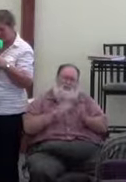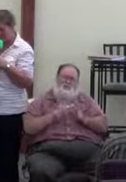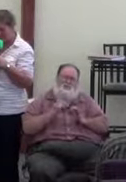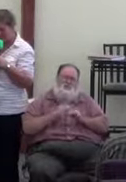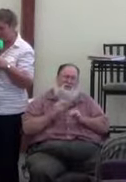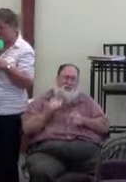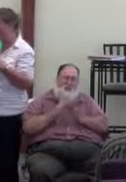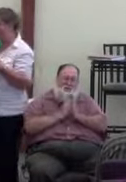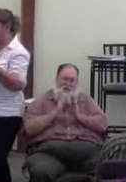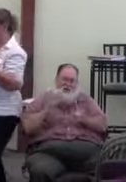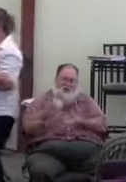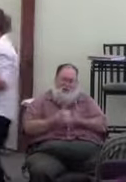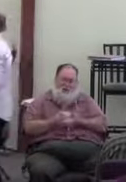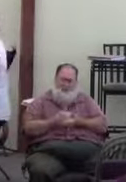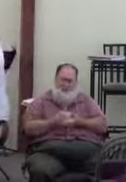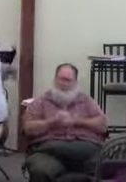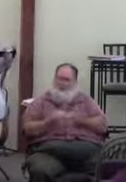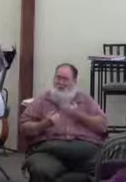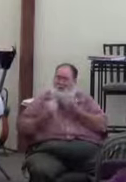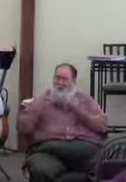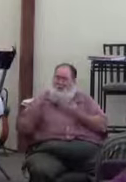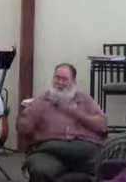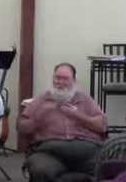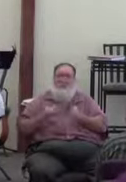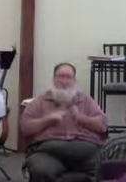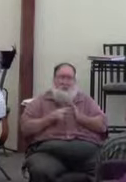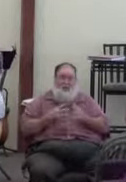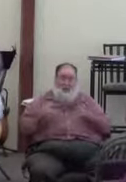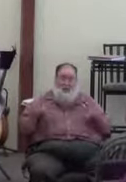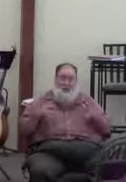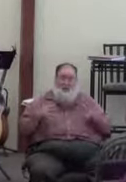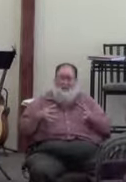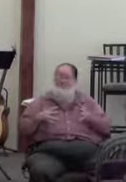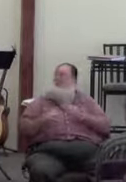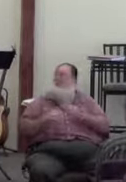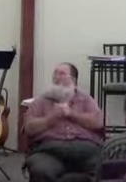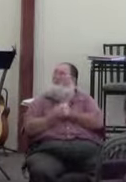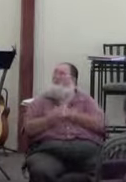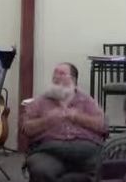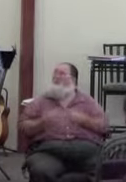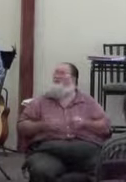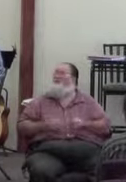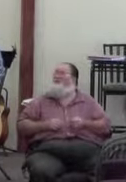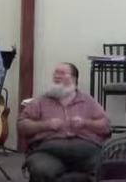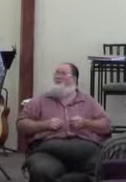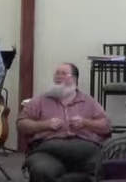Thank you. Amen. Love you. God bless.